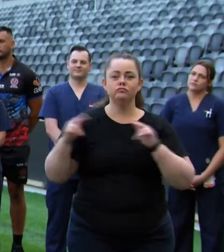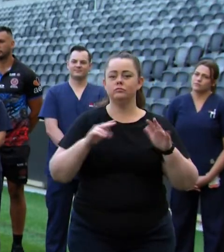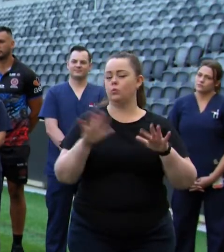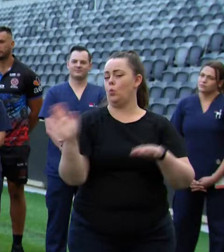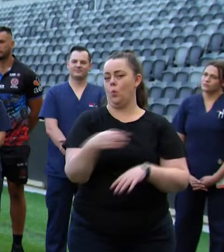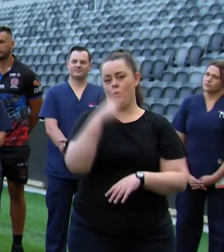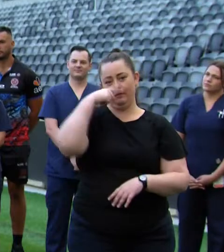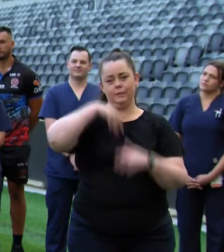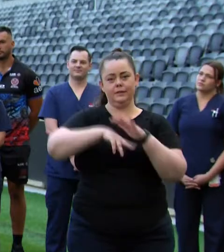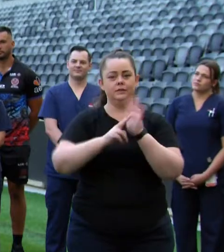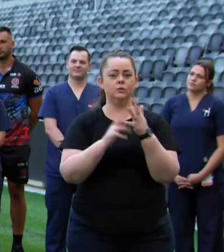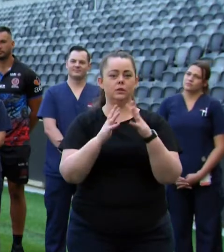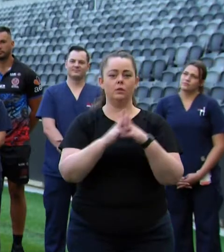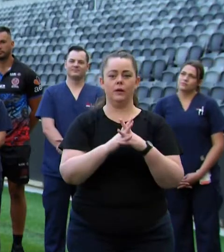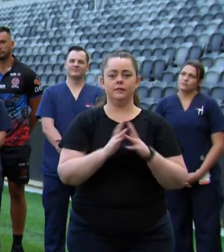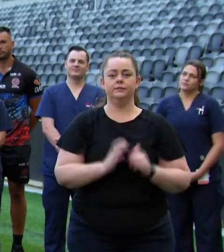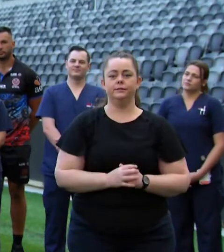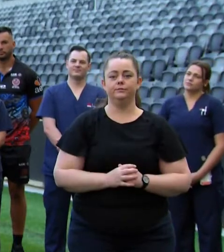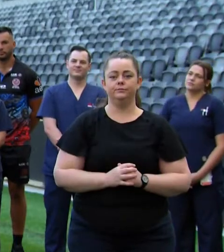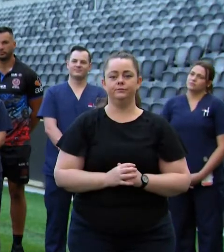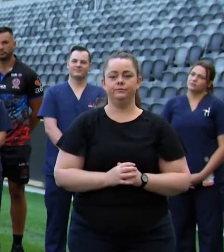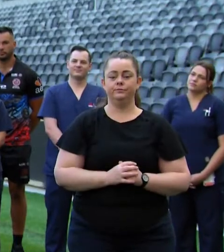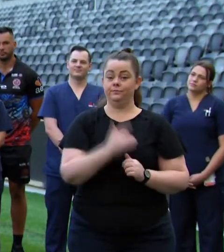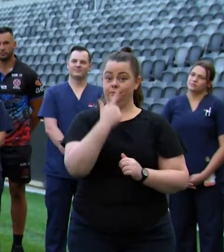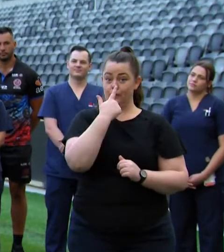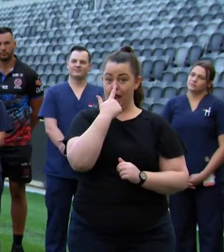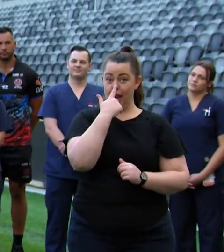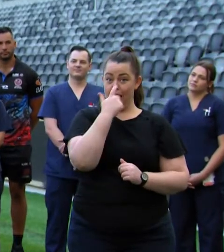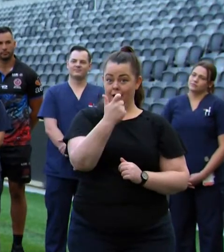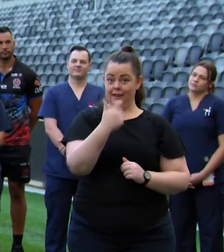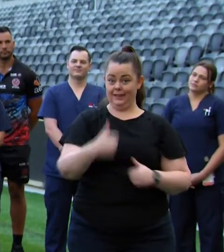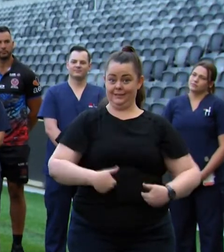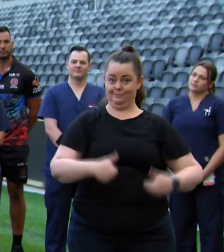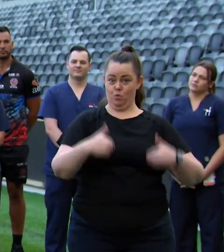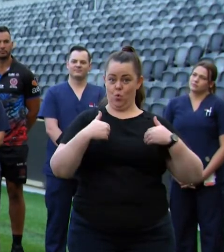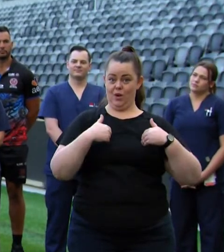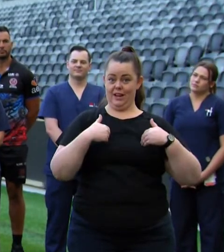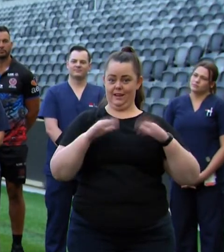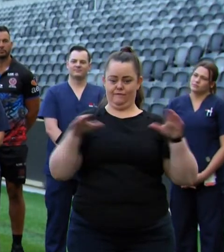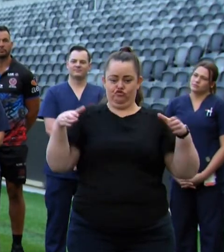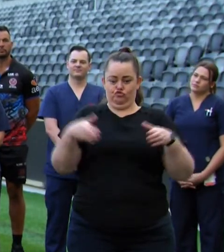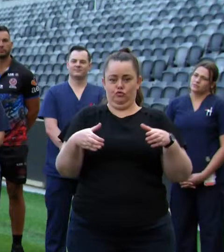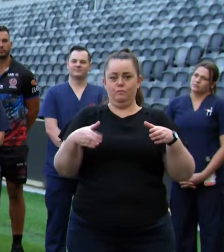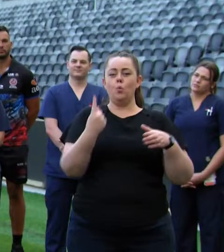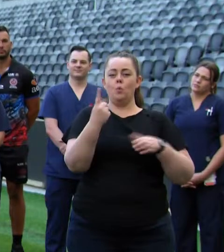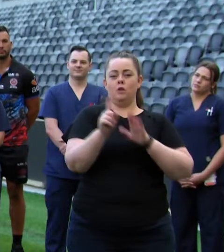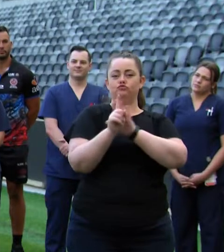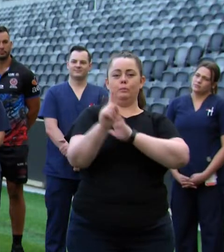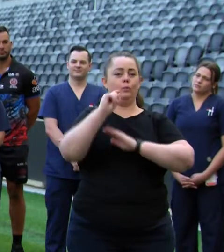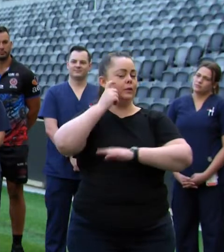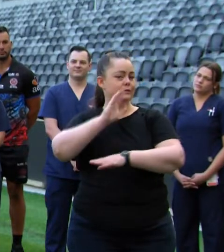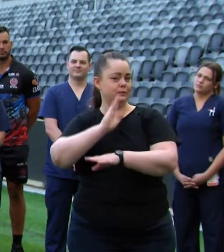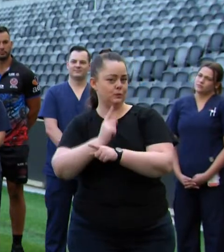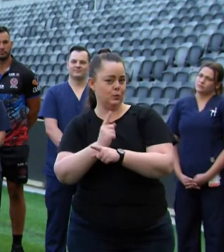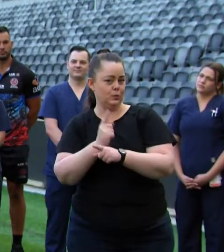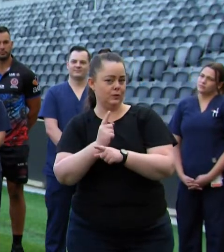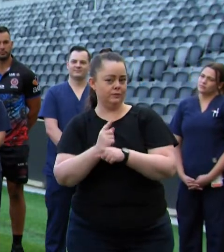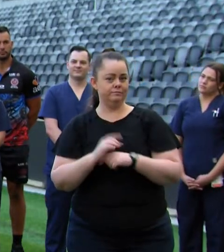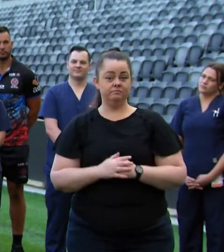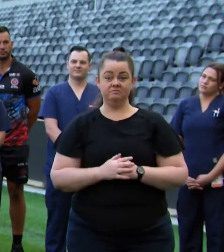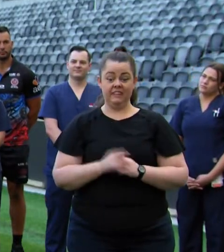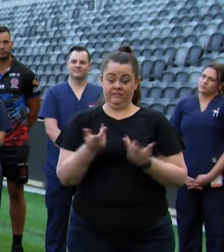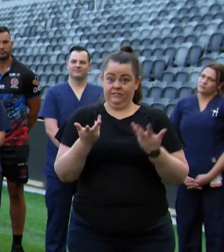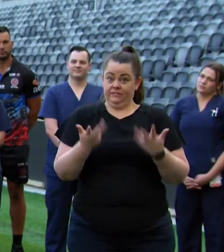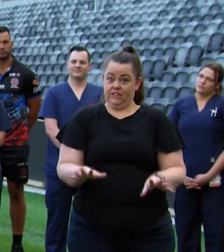We're very lucky this morning to have a representative group of them, and these young people have all finished their training.